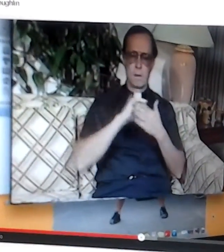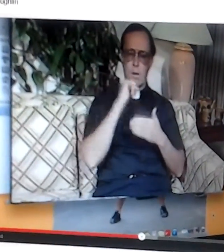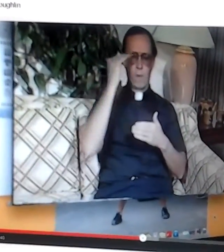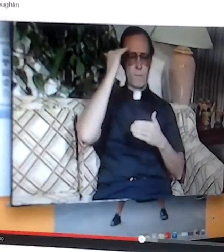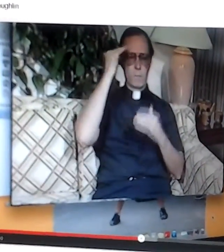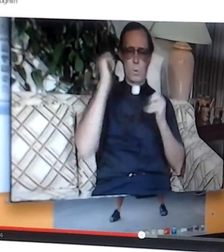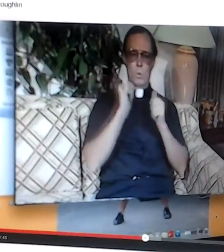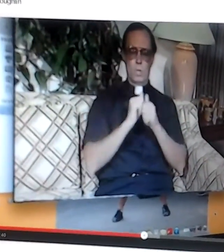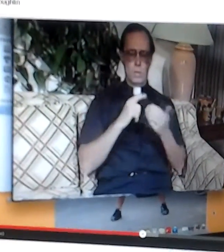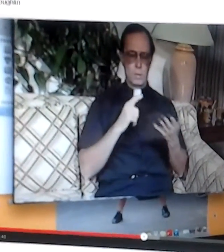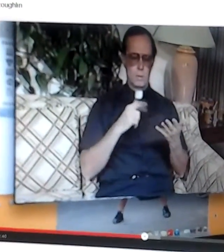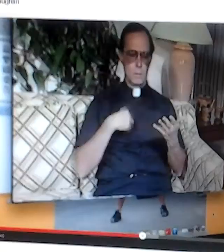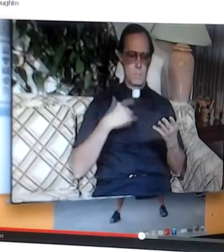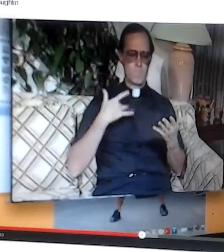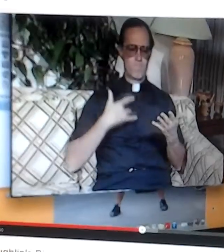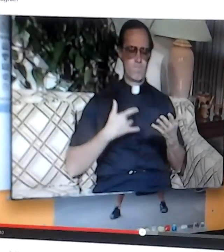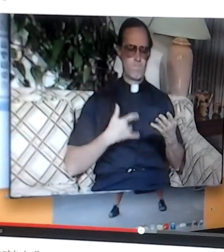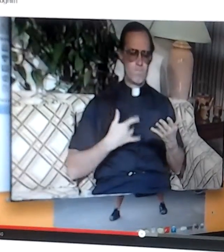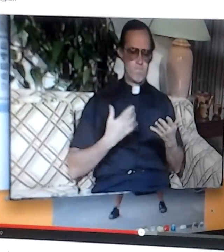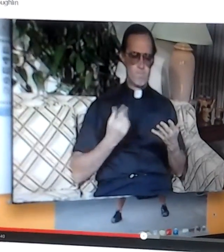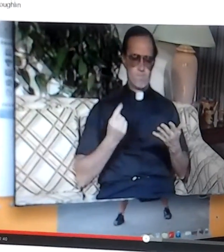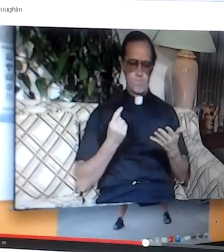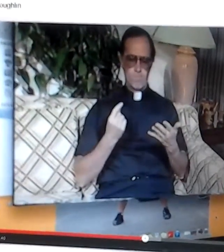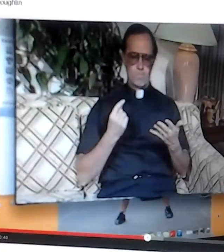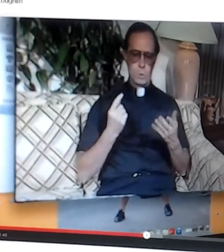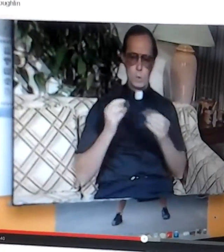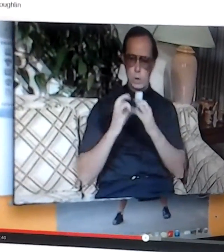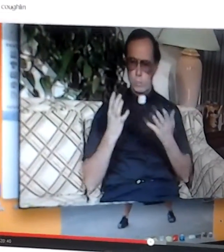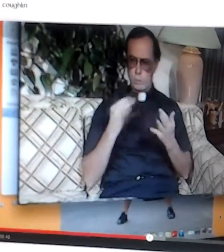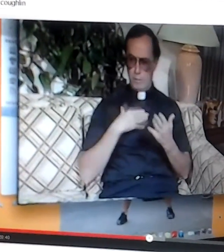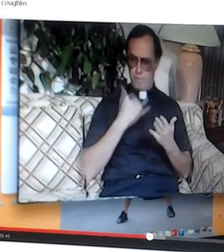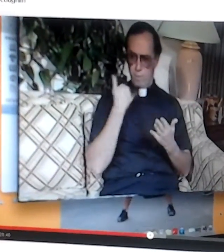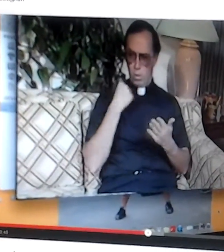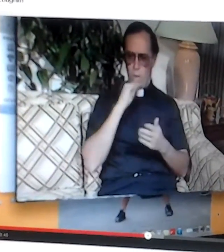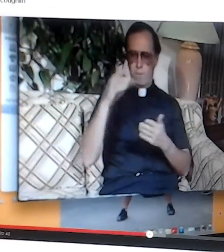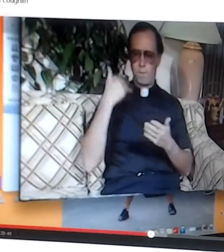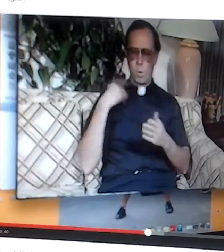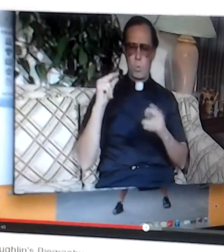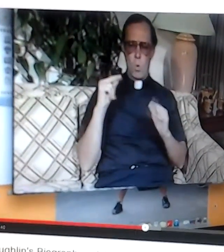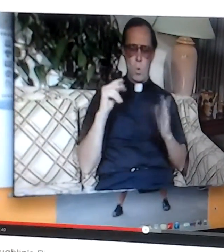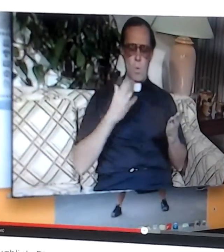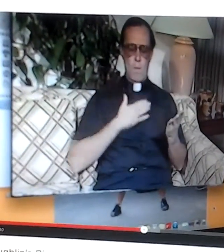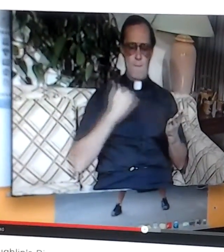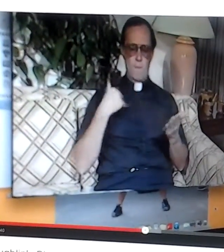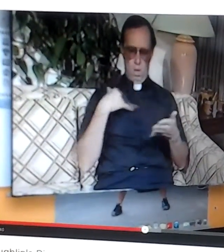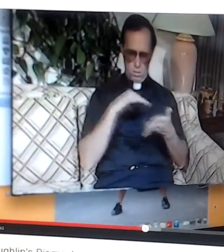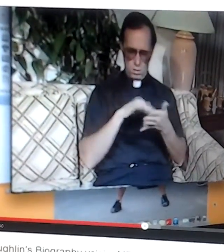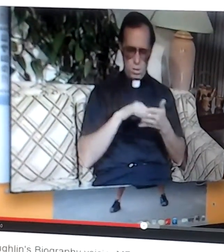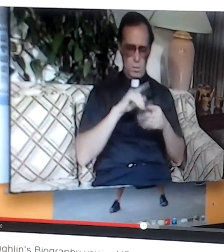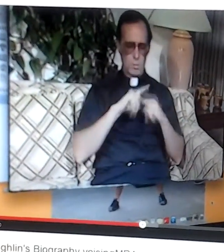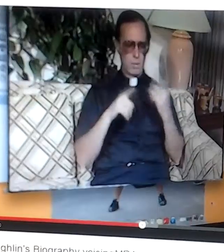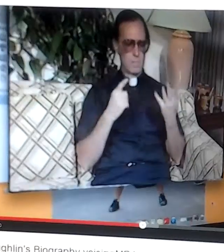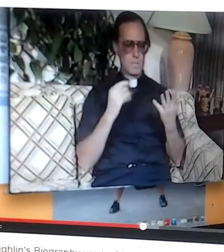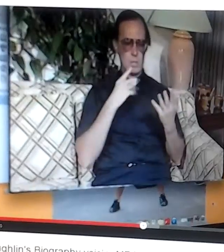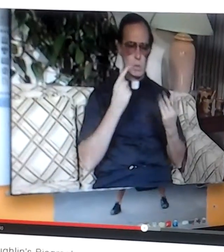Is it a problem that I don't understand the language? I was feeling kind of depressed. What do I do?